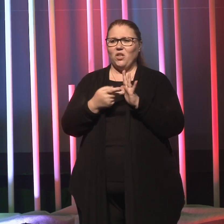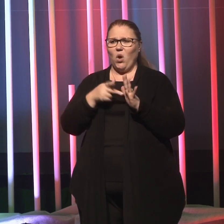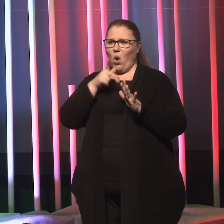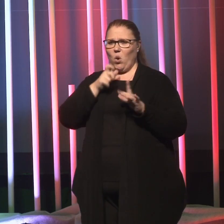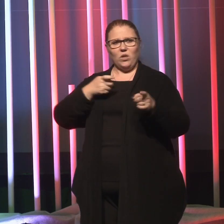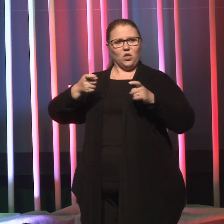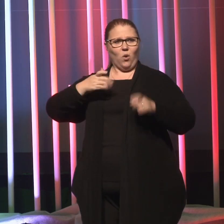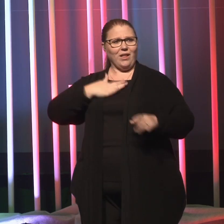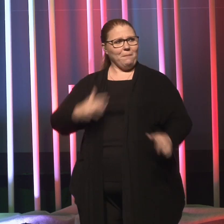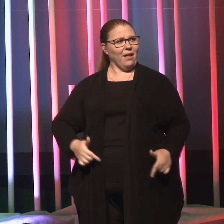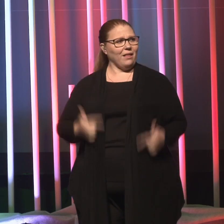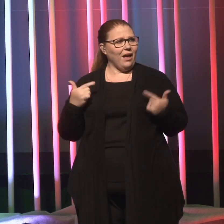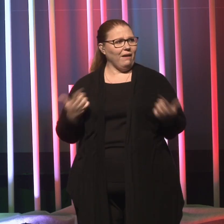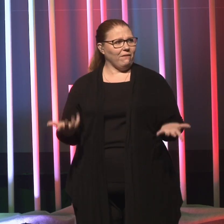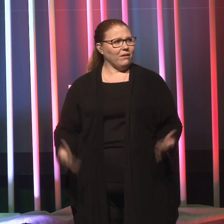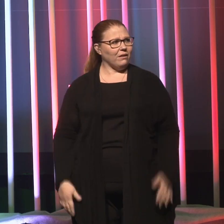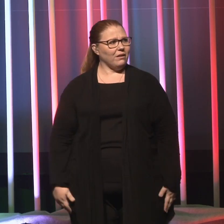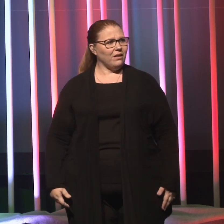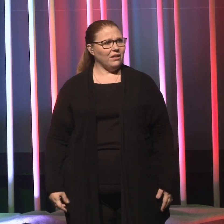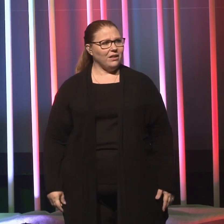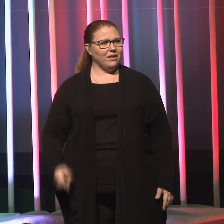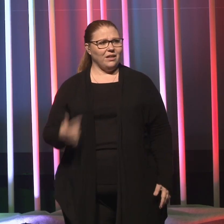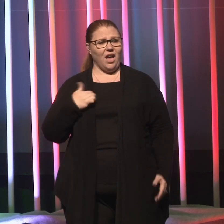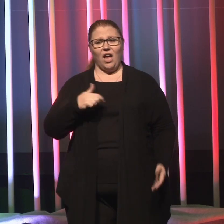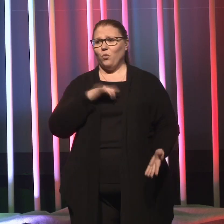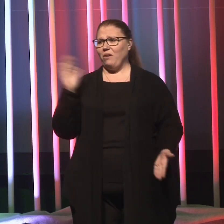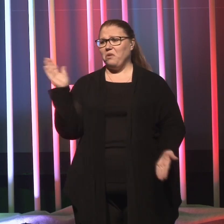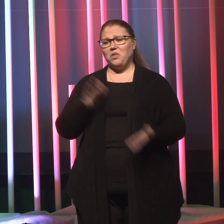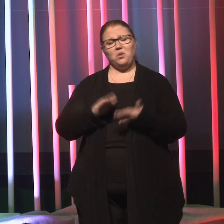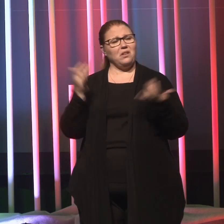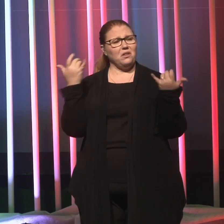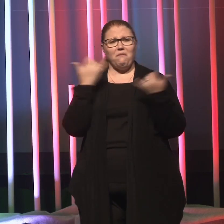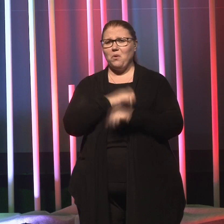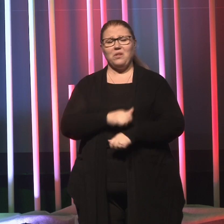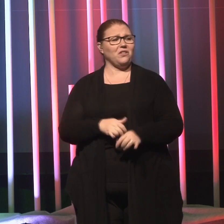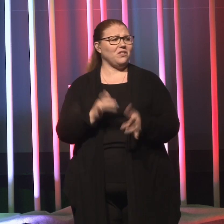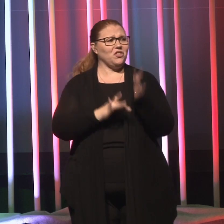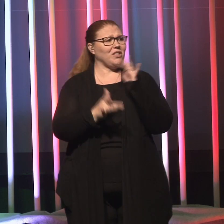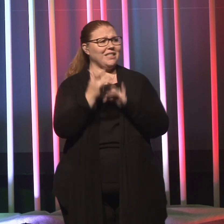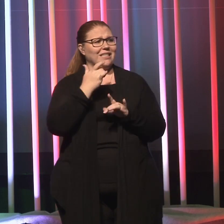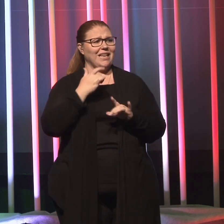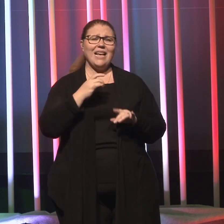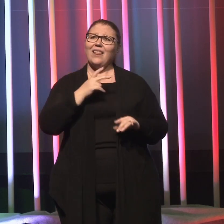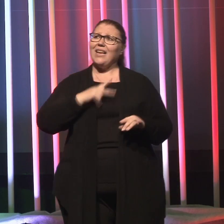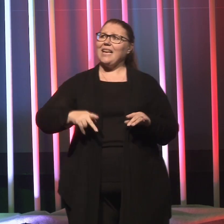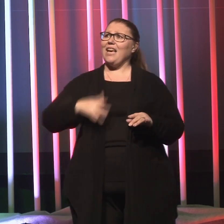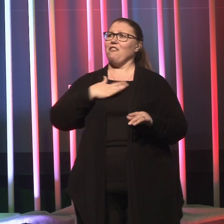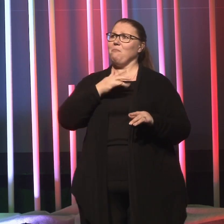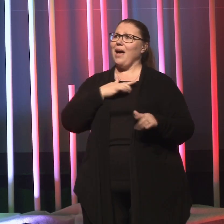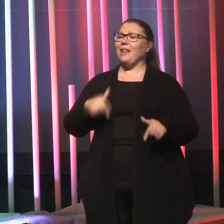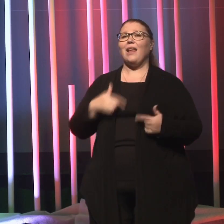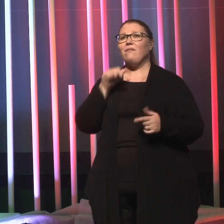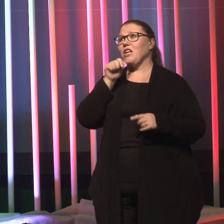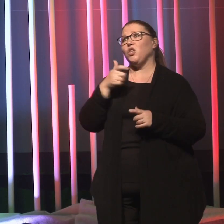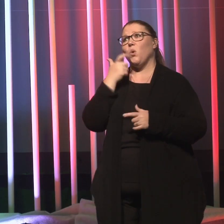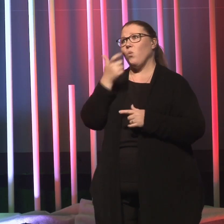life? And we've reduced it to such foolishness. Oh, Jesus is the king of my life. I don't watch R-rated